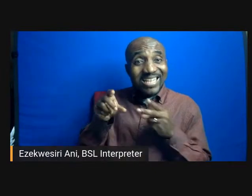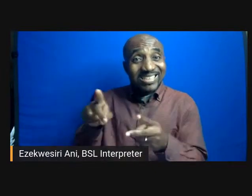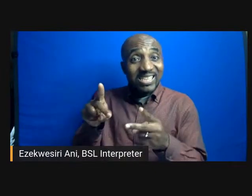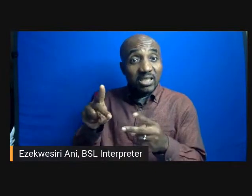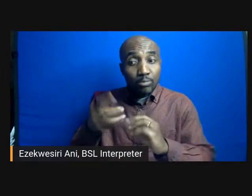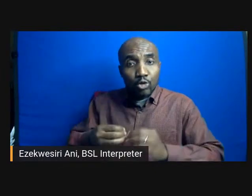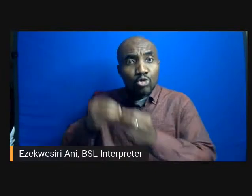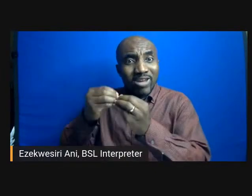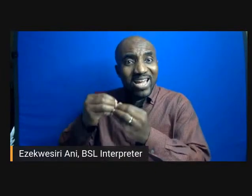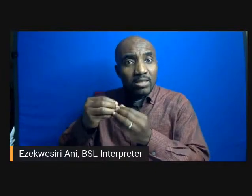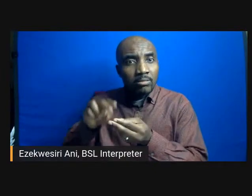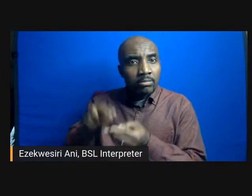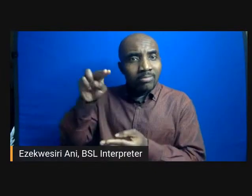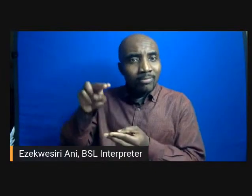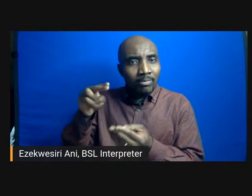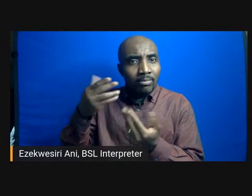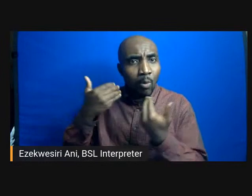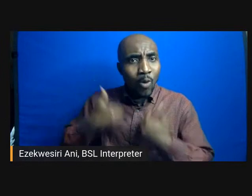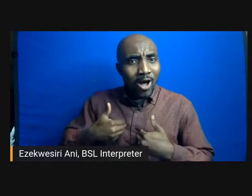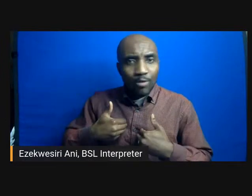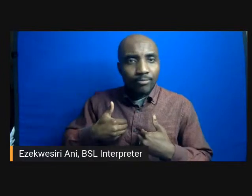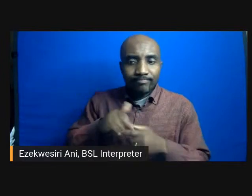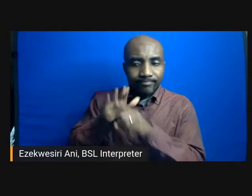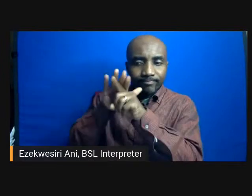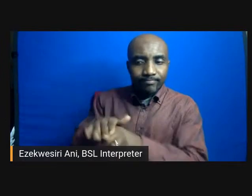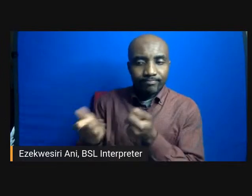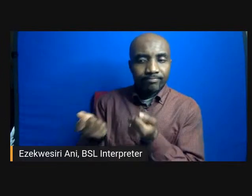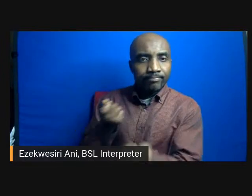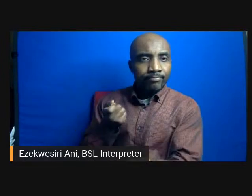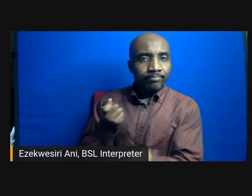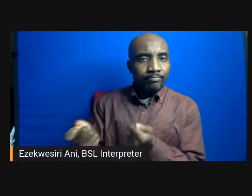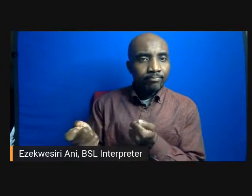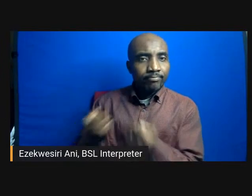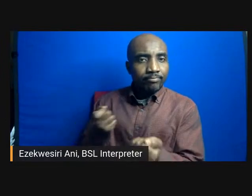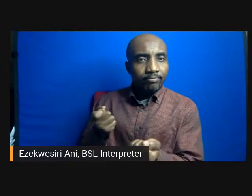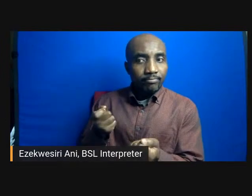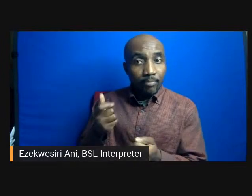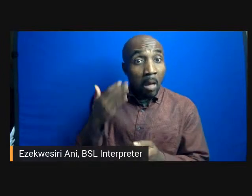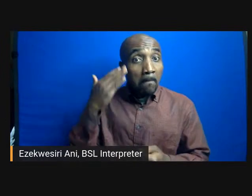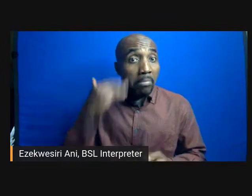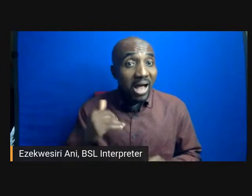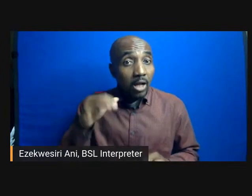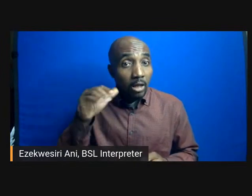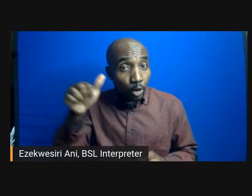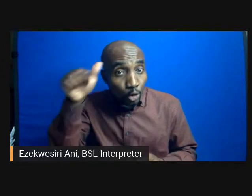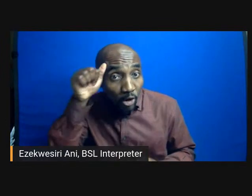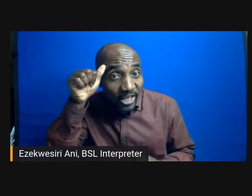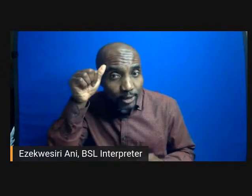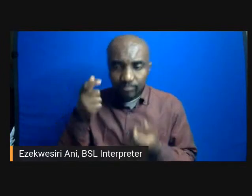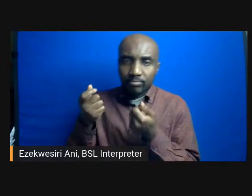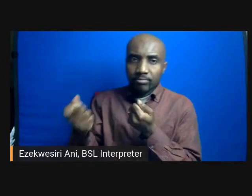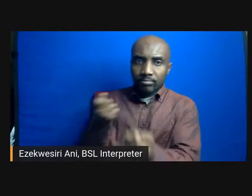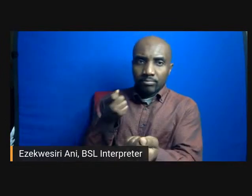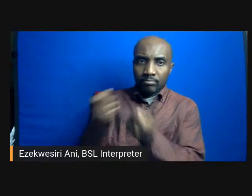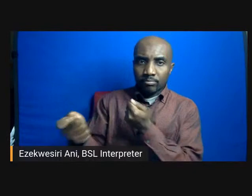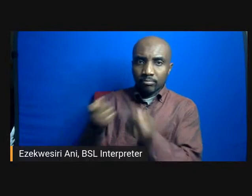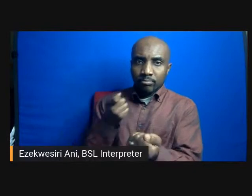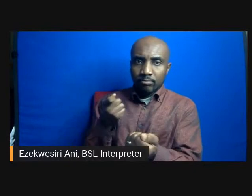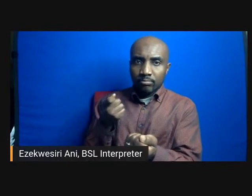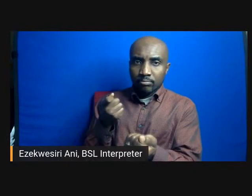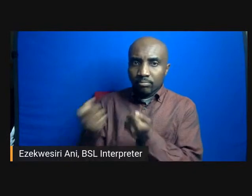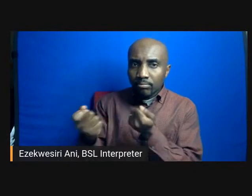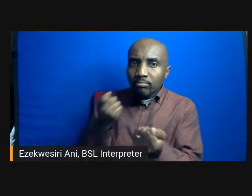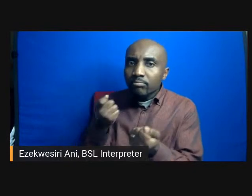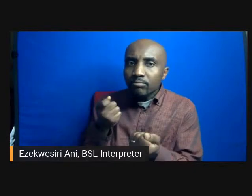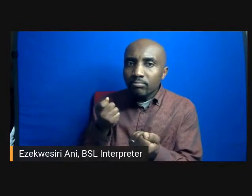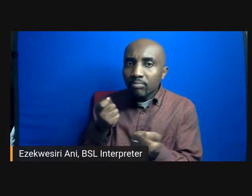systems, still have a hold over Black knowledge, over what is valued,